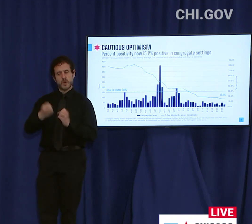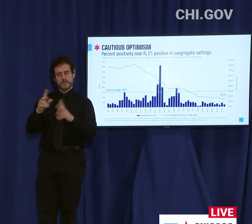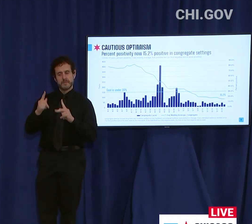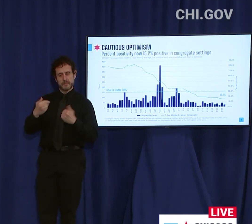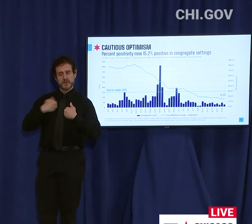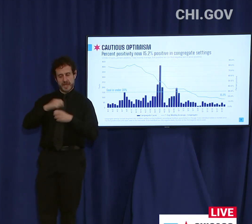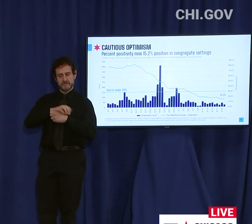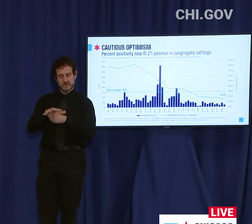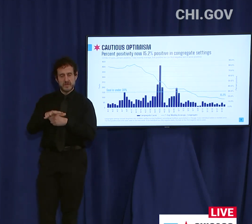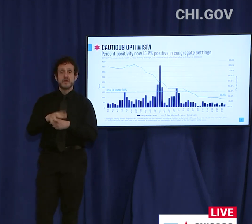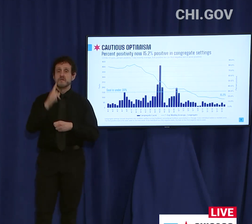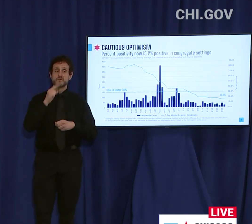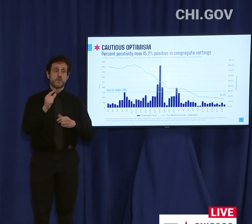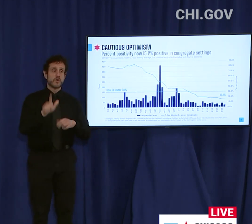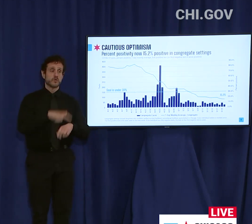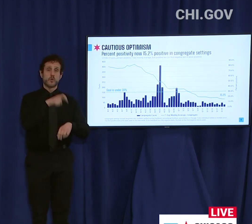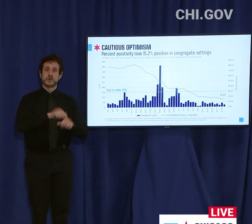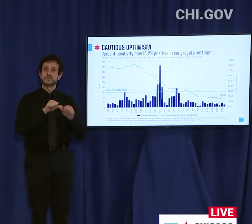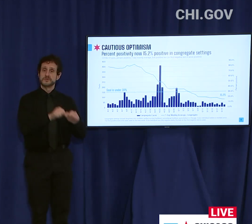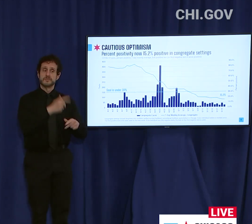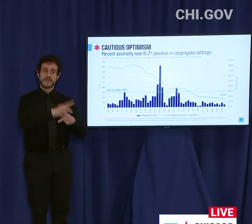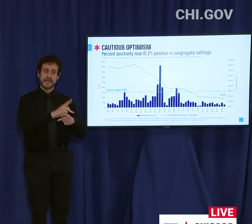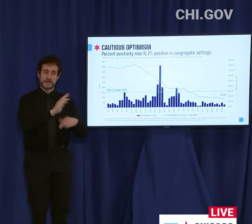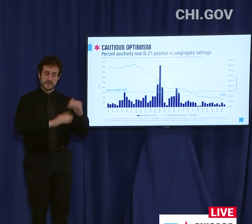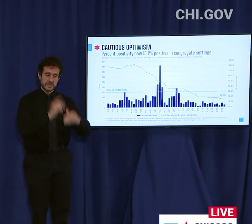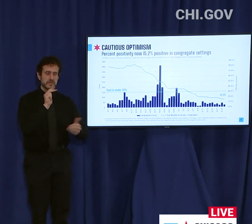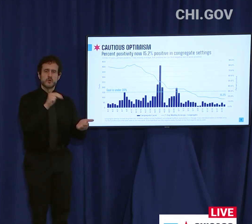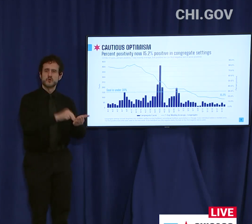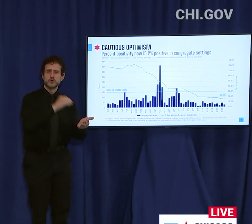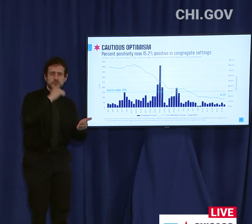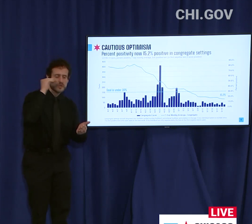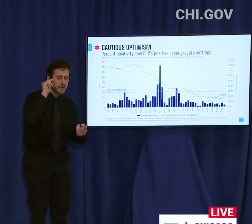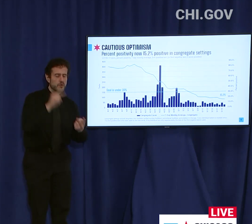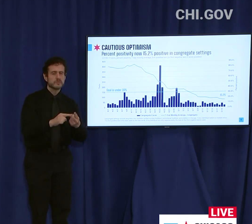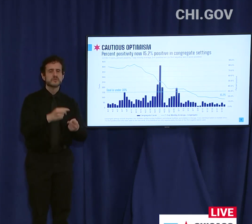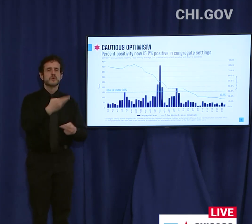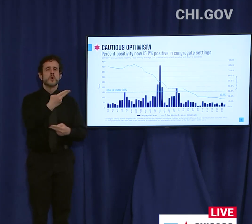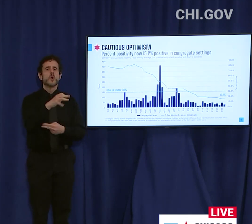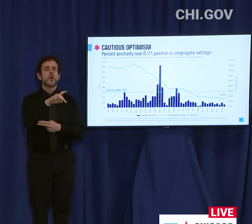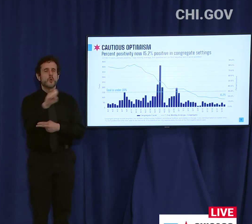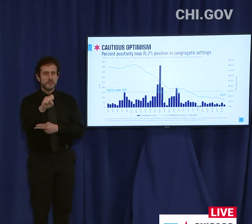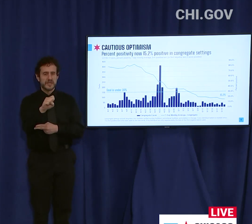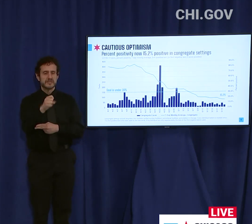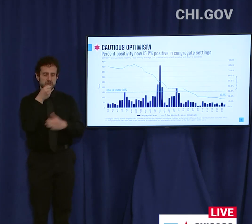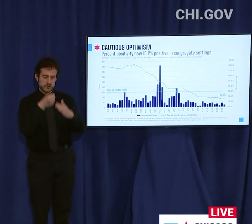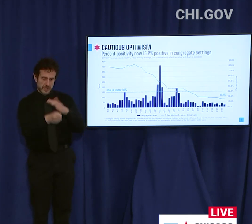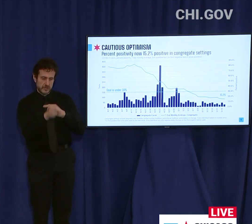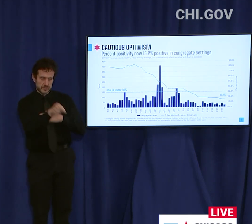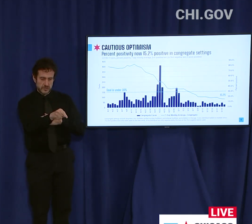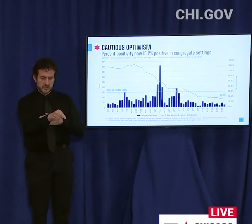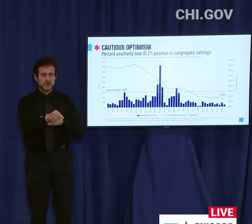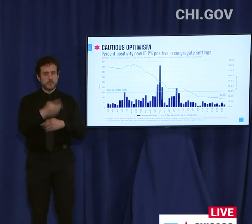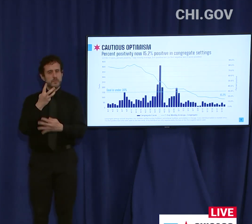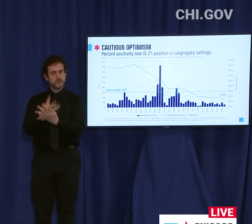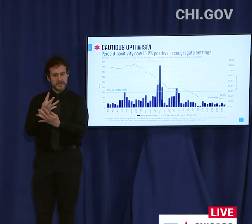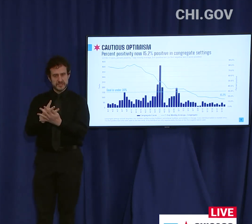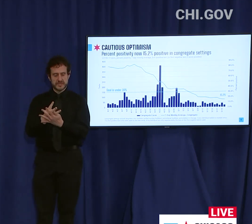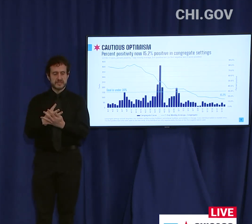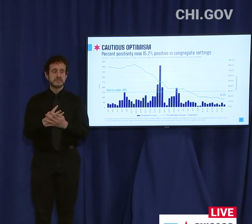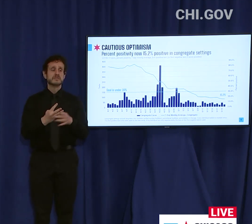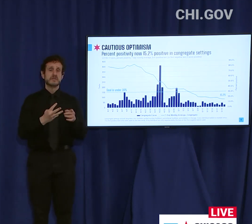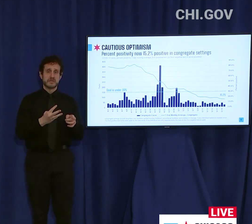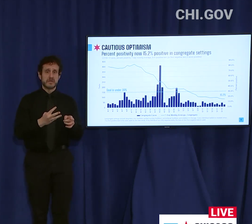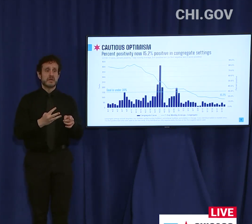facilities, like our nursing homes, our homeless shelters, our correctional facilities. And here, we've